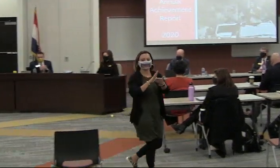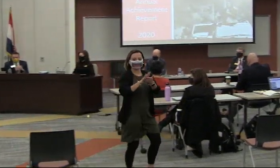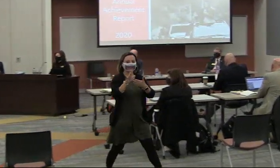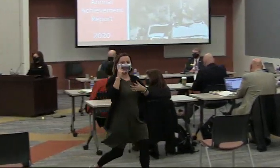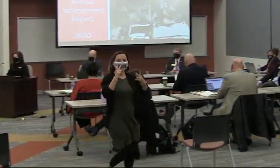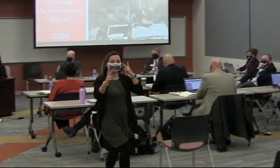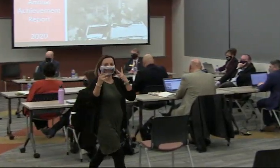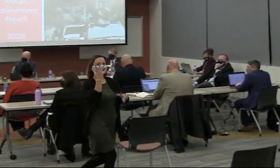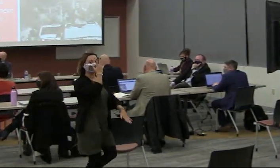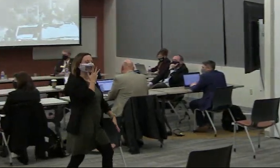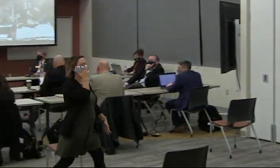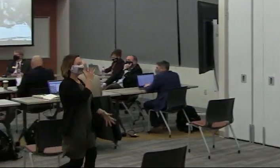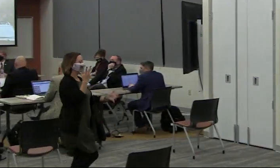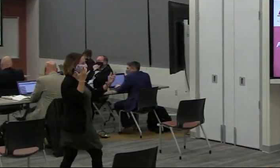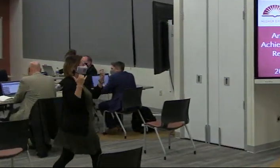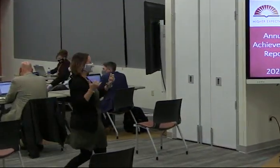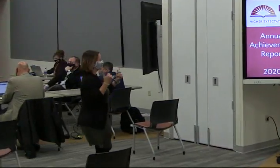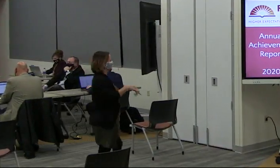your faces here today.